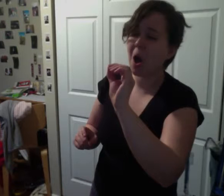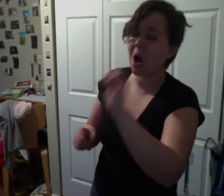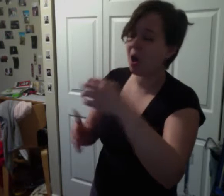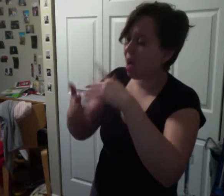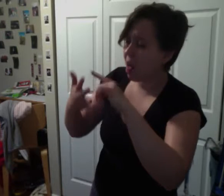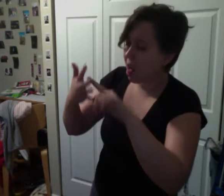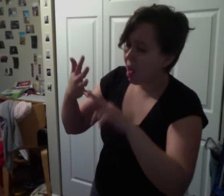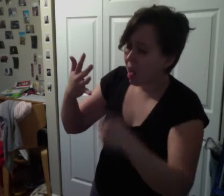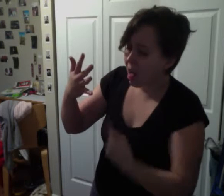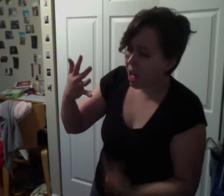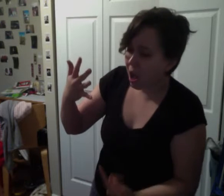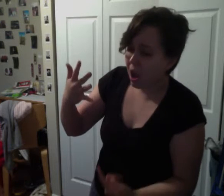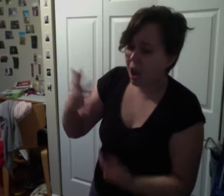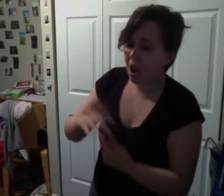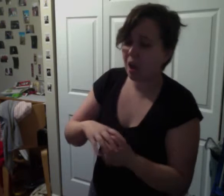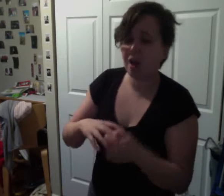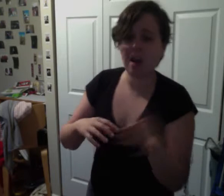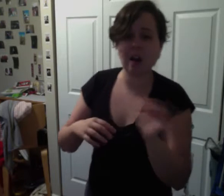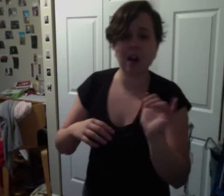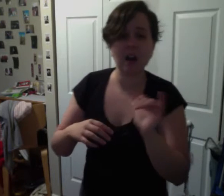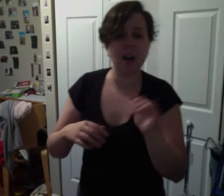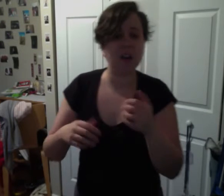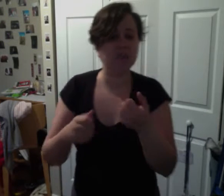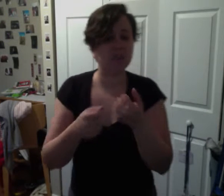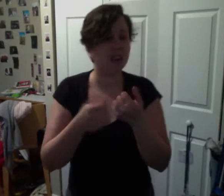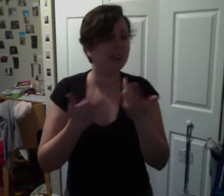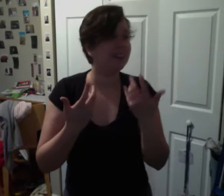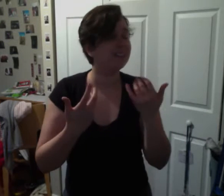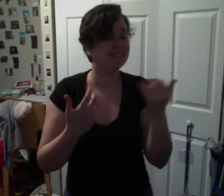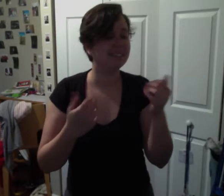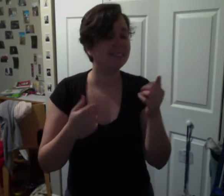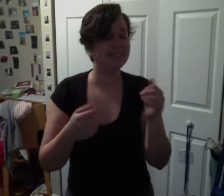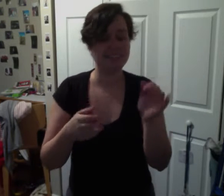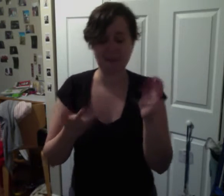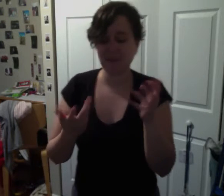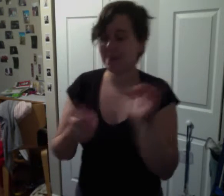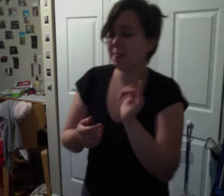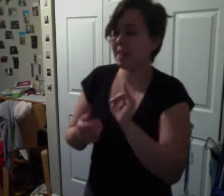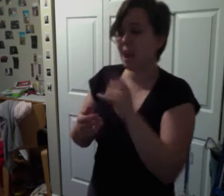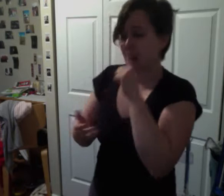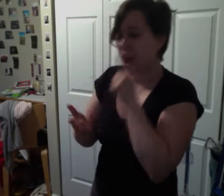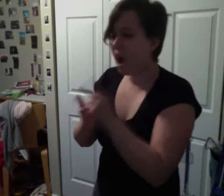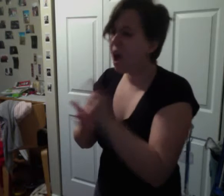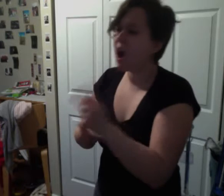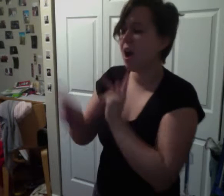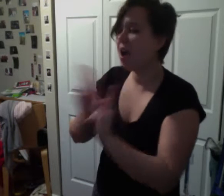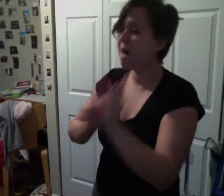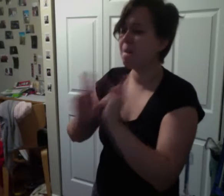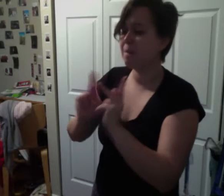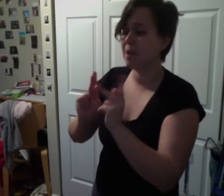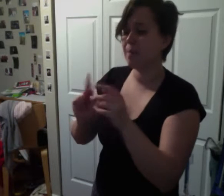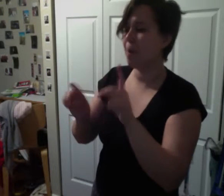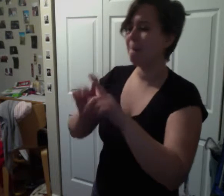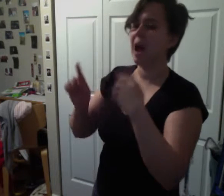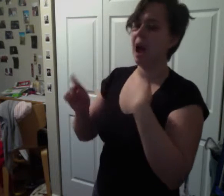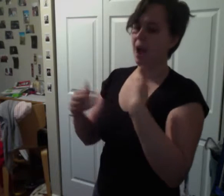then she hated Claudia. Part of that's a girl thing, honey. The important thing for you is that you have a few very good friends, and really that's what you need in